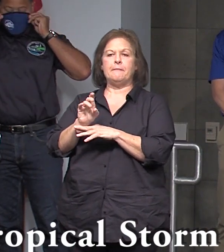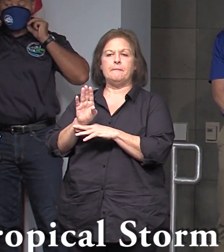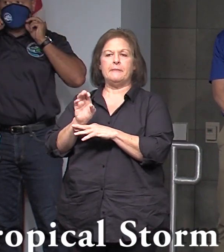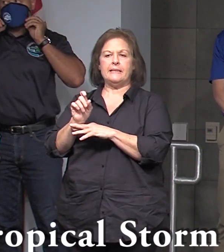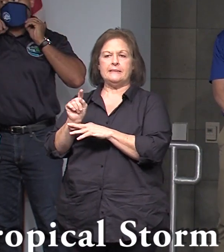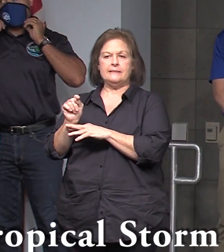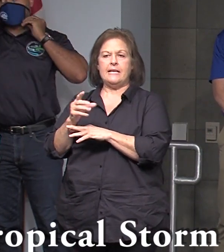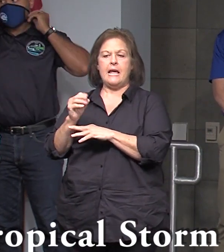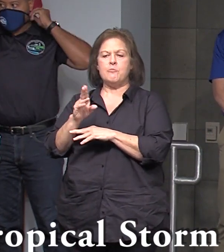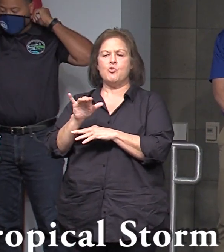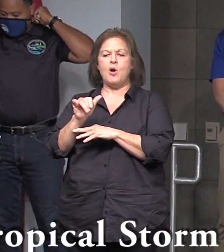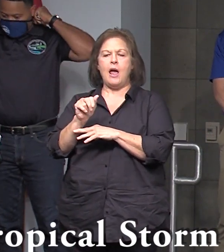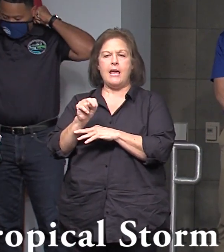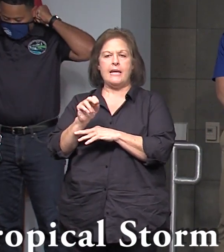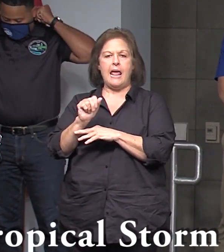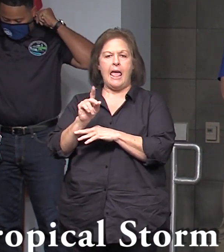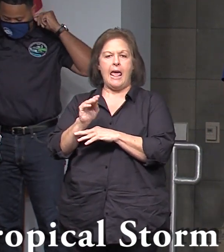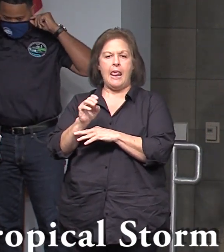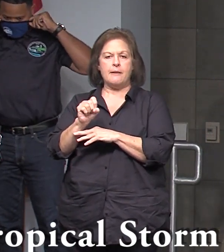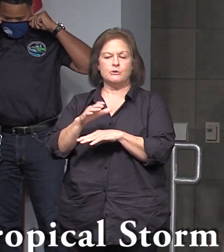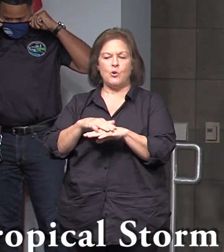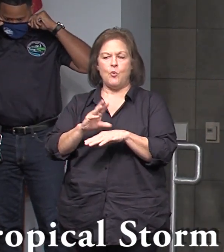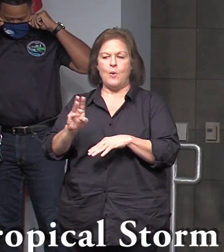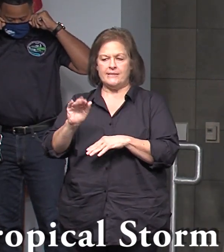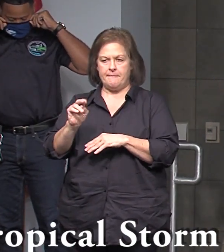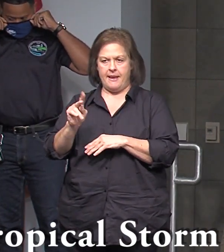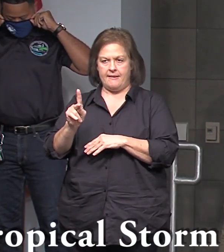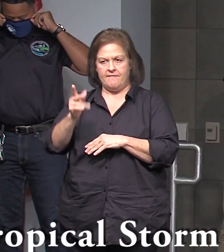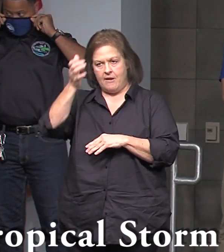as Brian Adams, who's the director of our fire services on the West Bank.